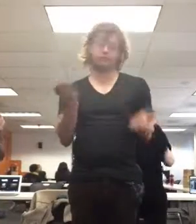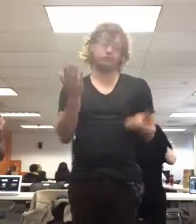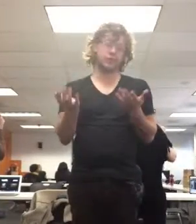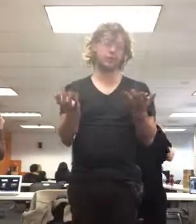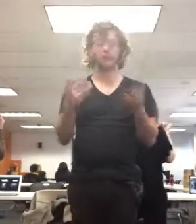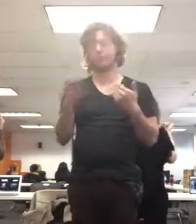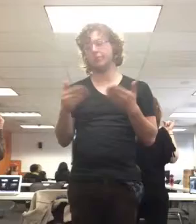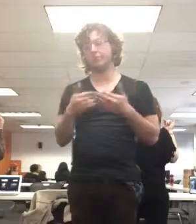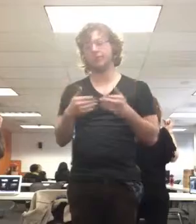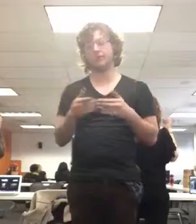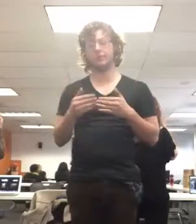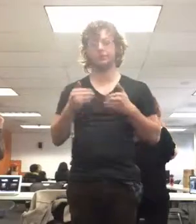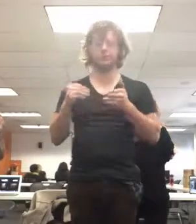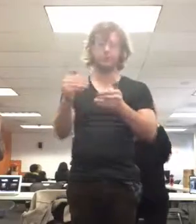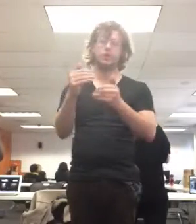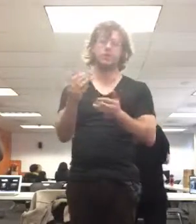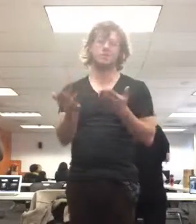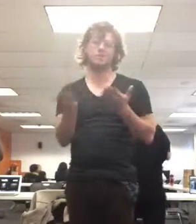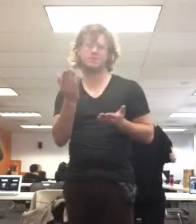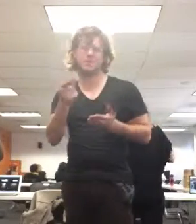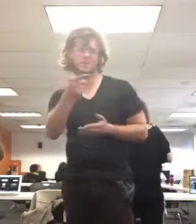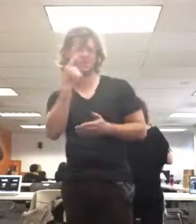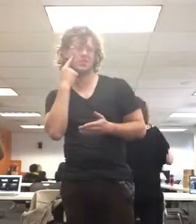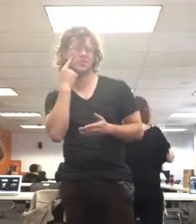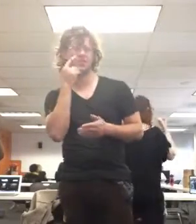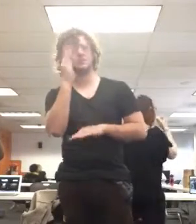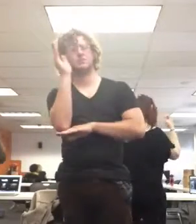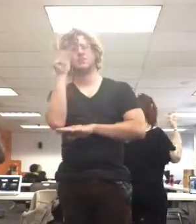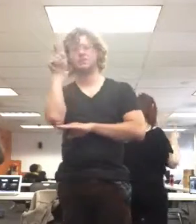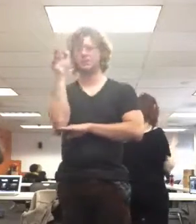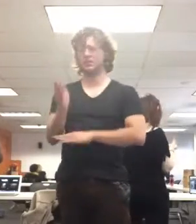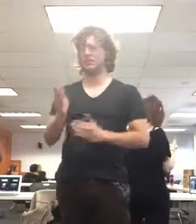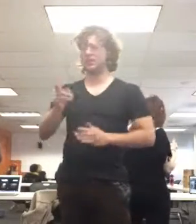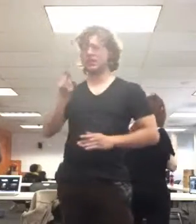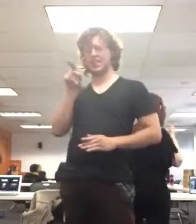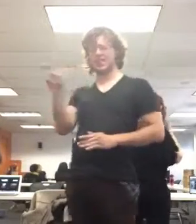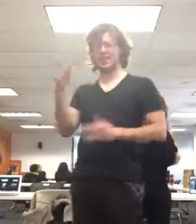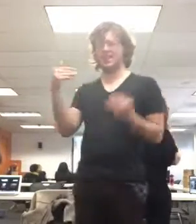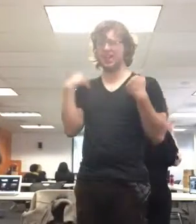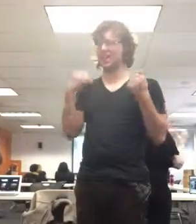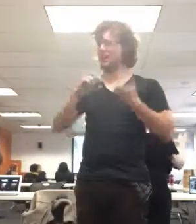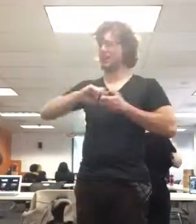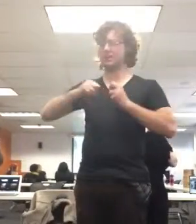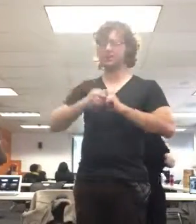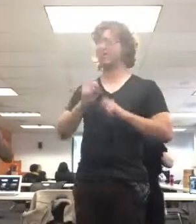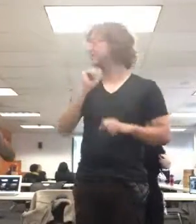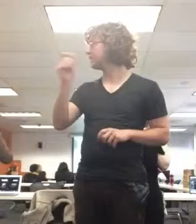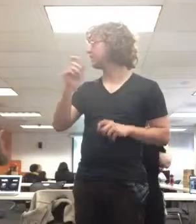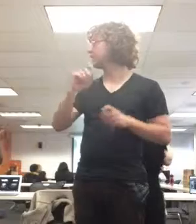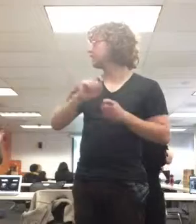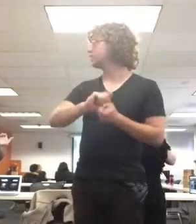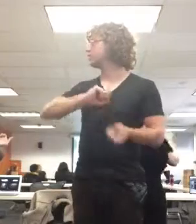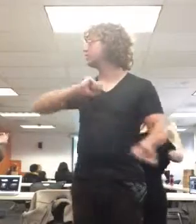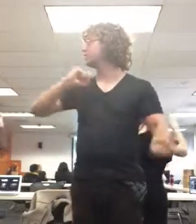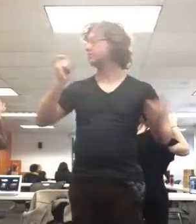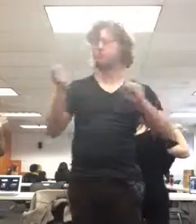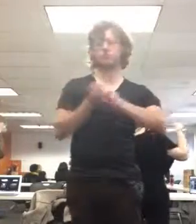that they made the error, but it's a little tiny error. They're not going to make a massive judgment on a person for saying one little tiny error. But